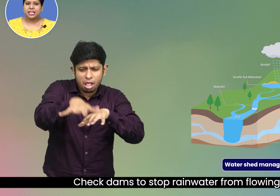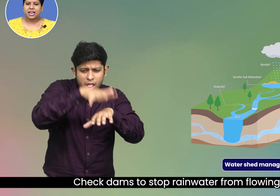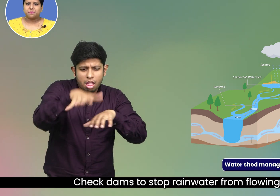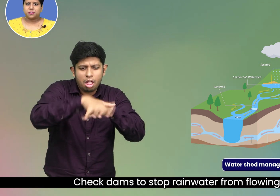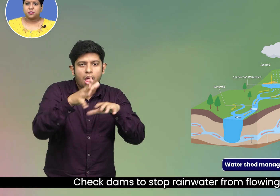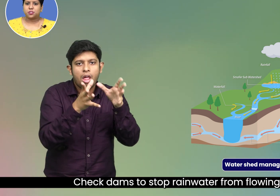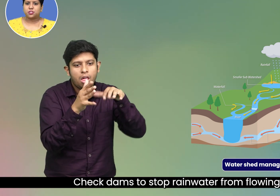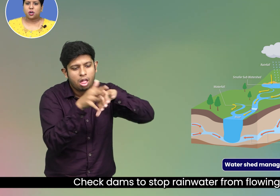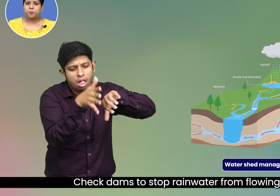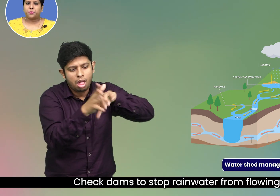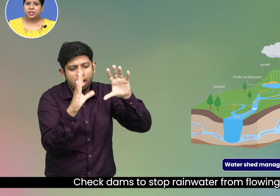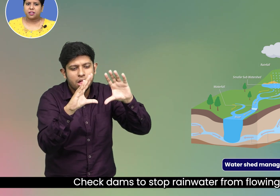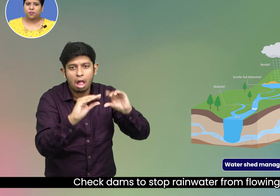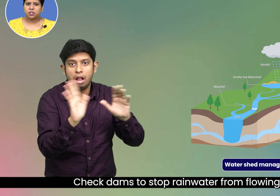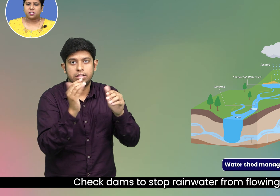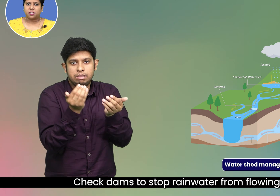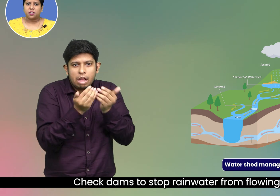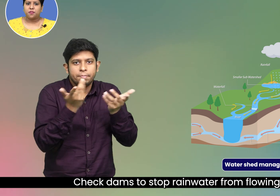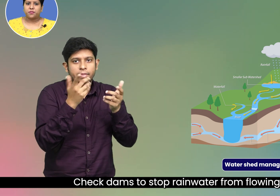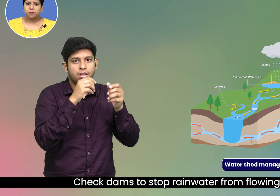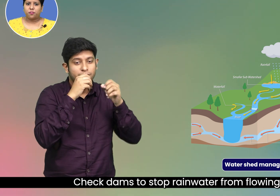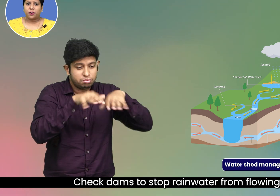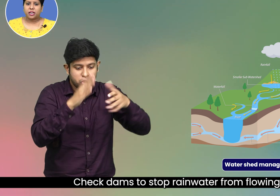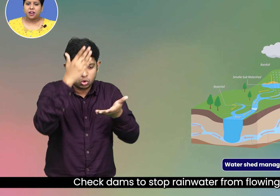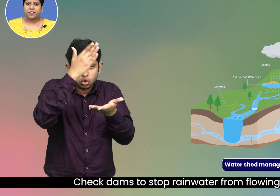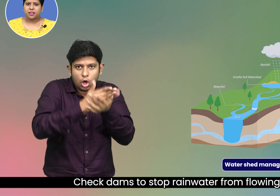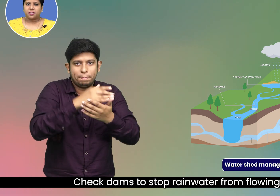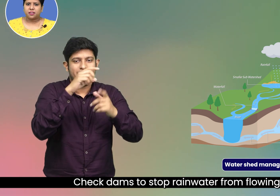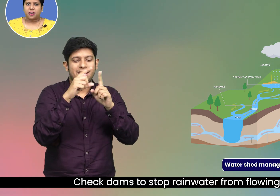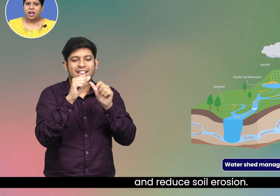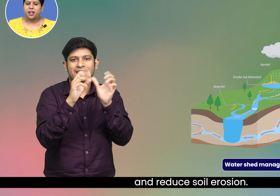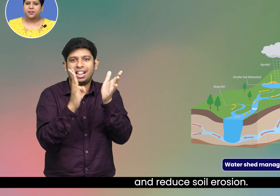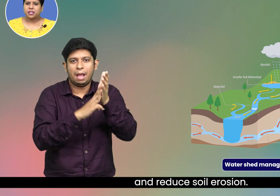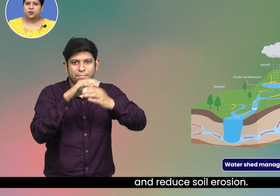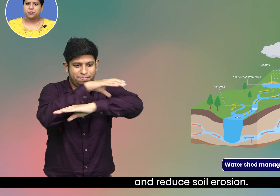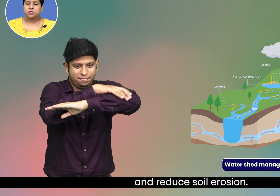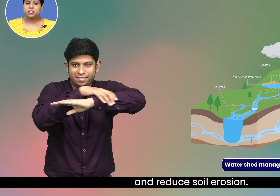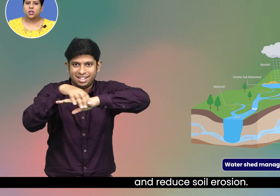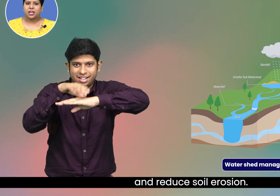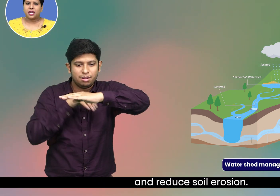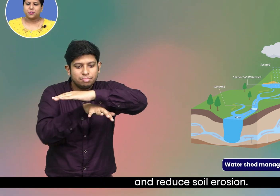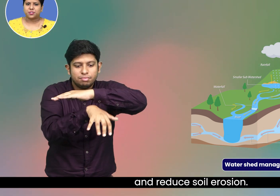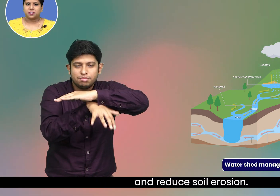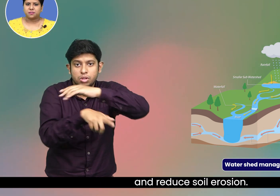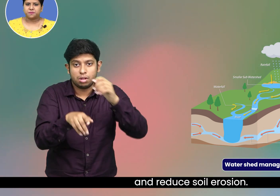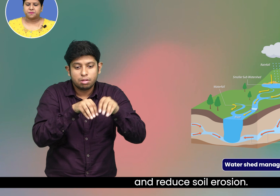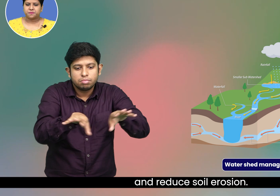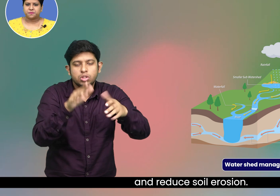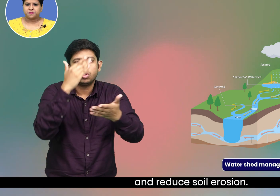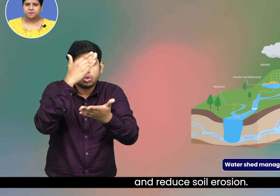Check dams to stop rainwater from flowing away and reduce soil